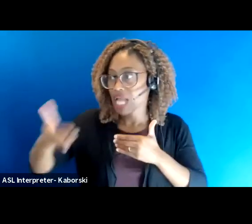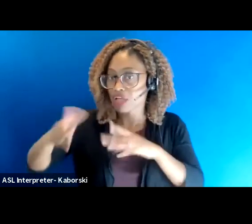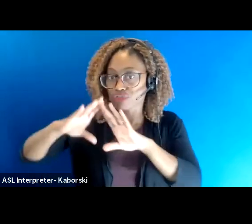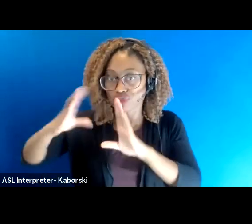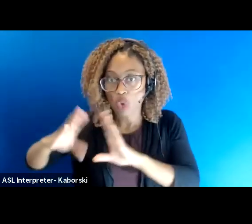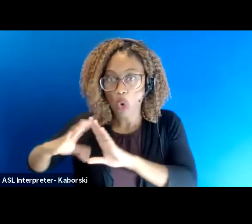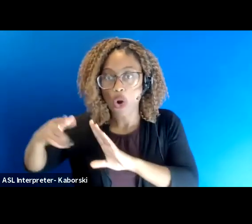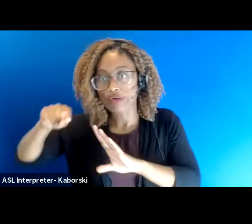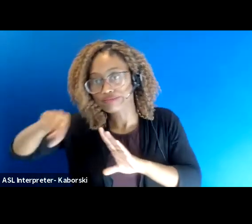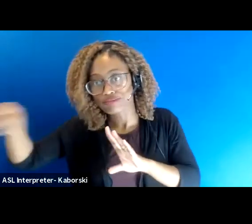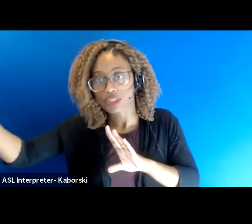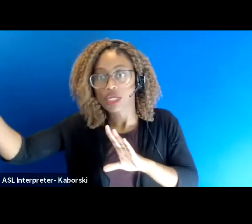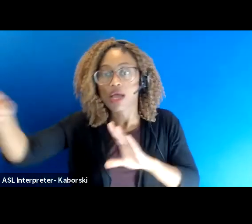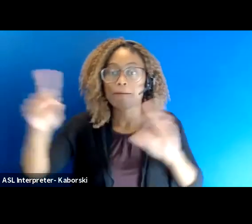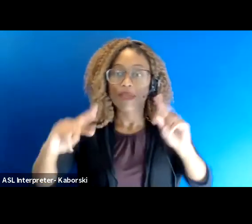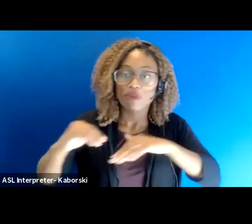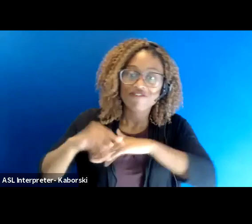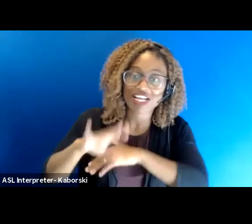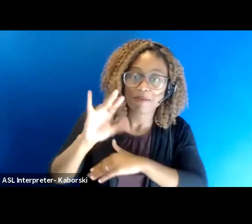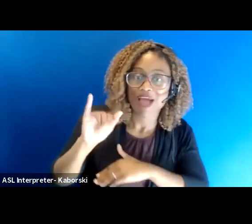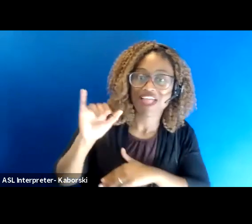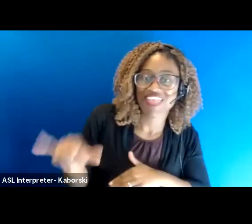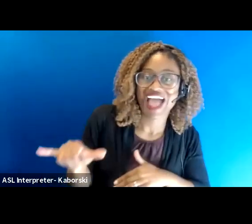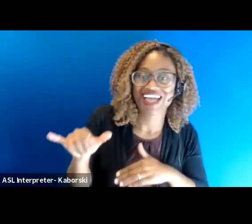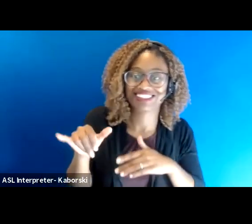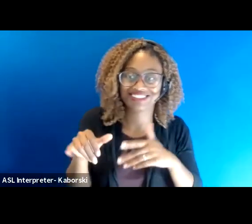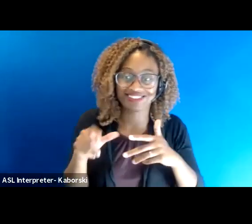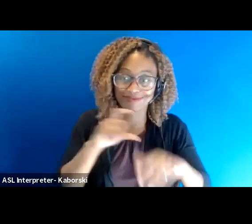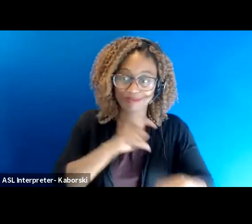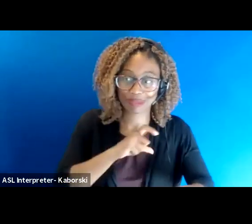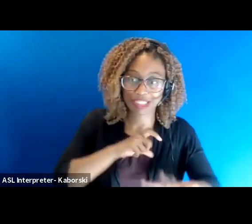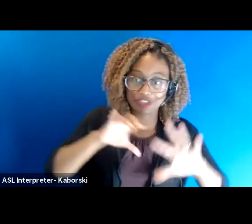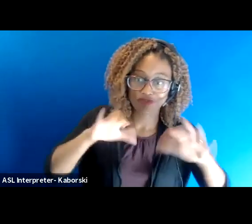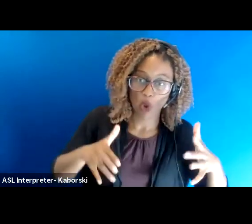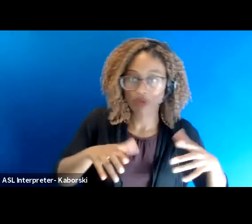by that panel or task force or whatever.